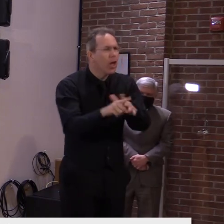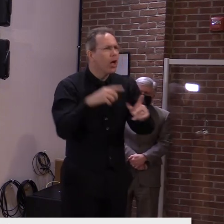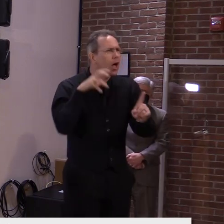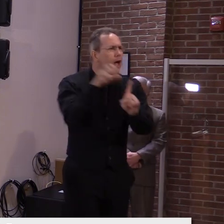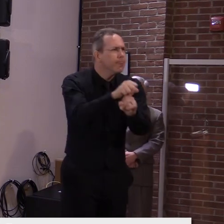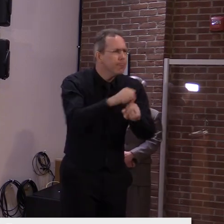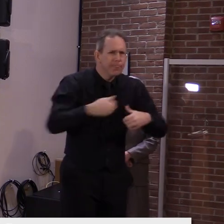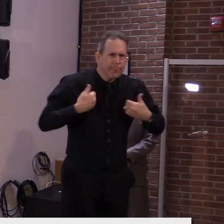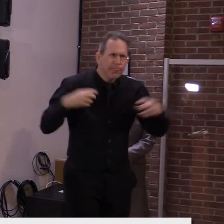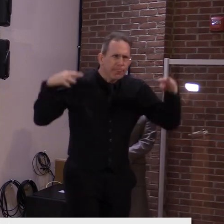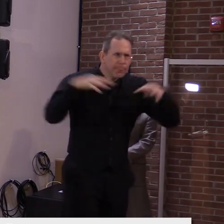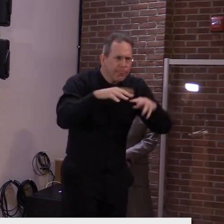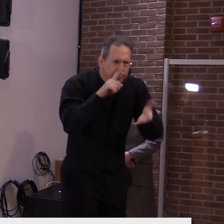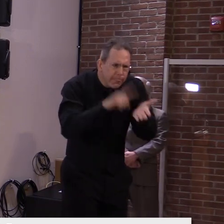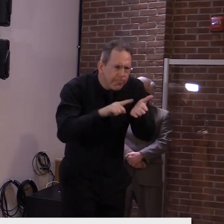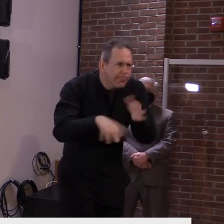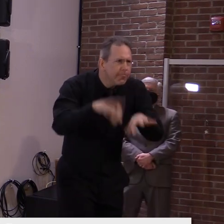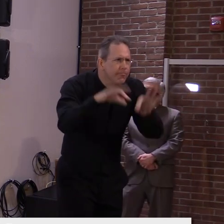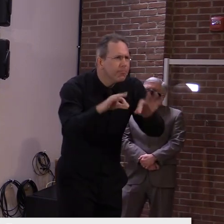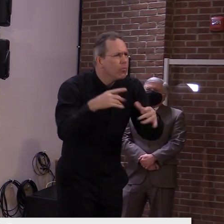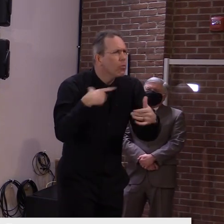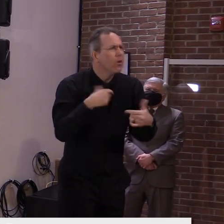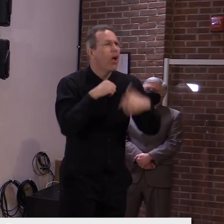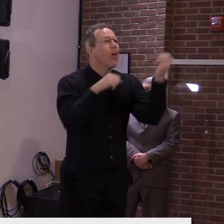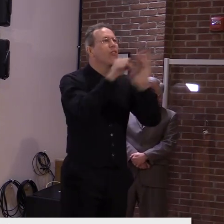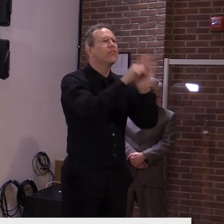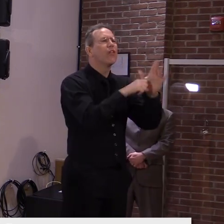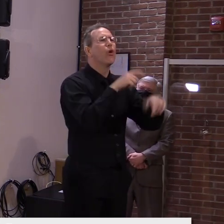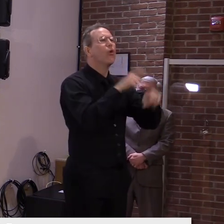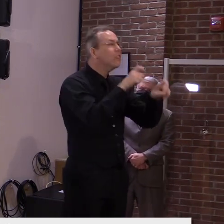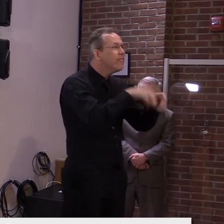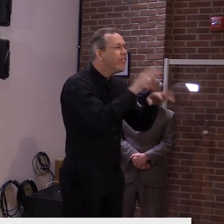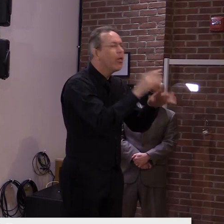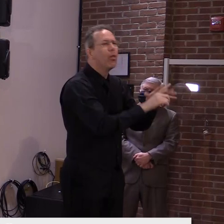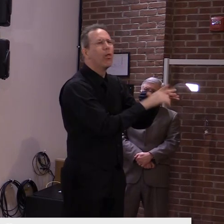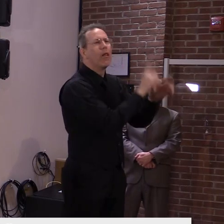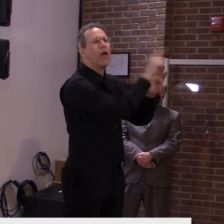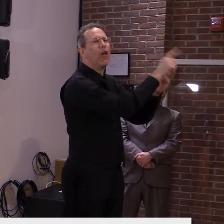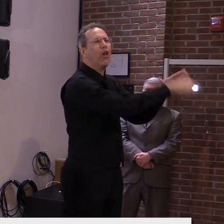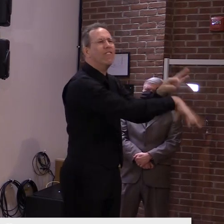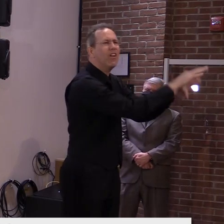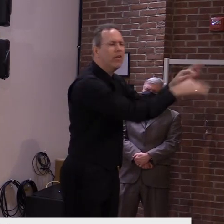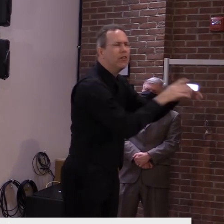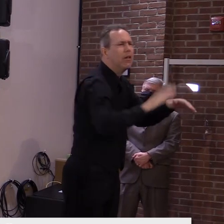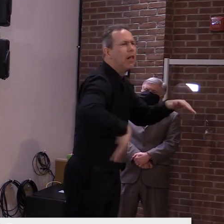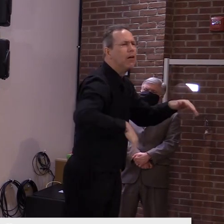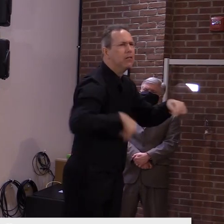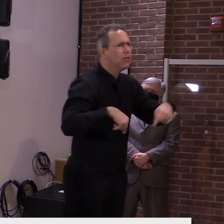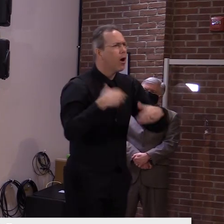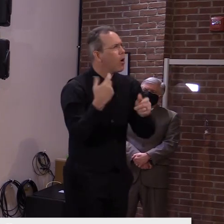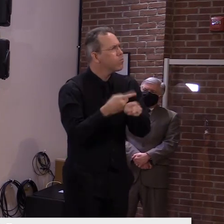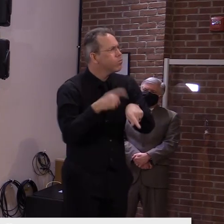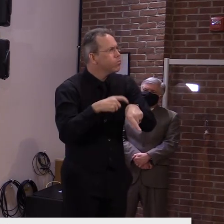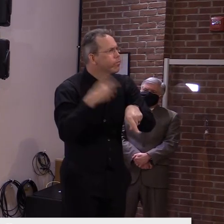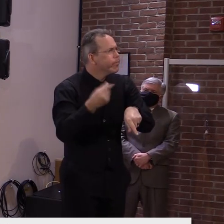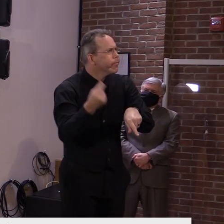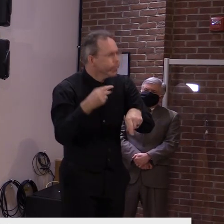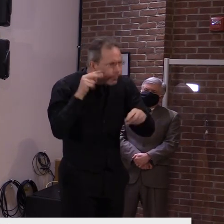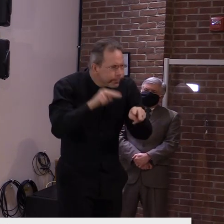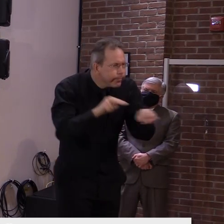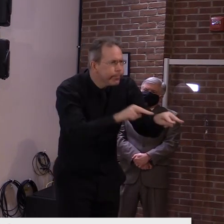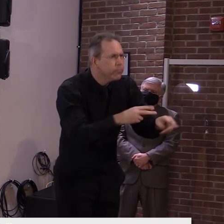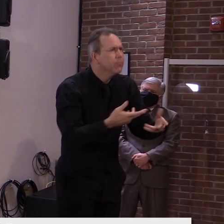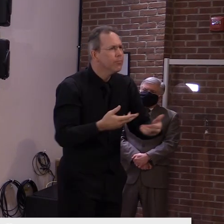and stop the spread of the virus. My fear is across the nation that many have let up